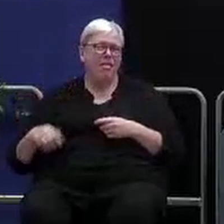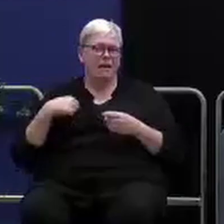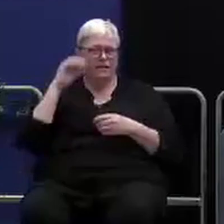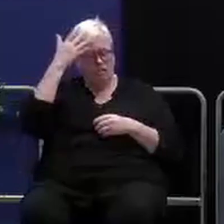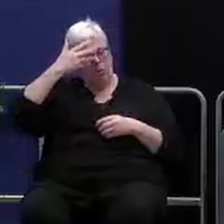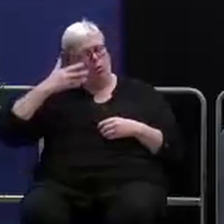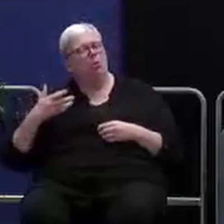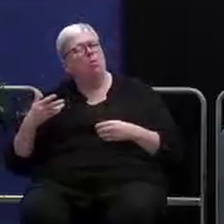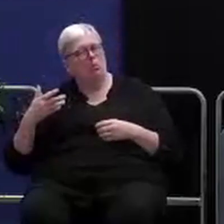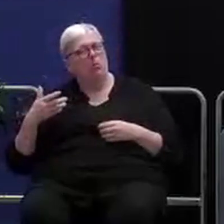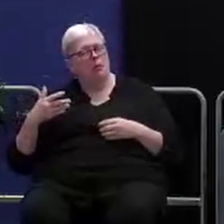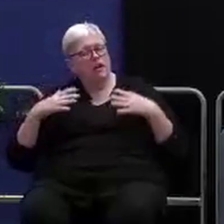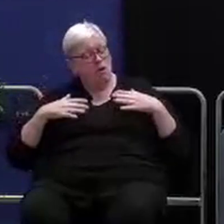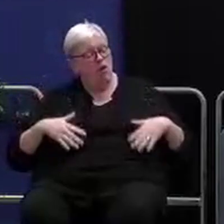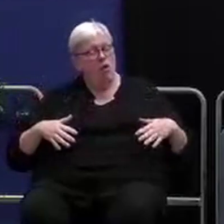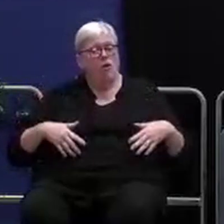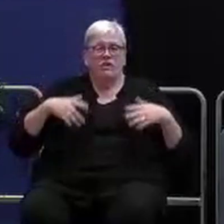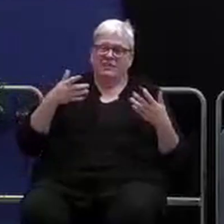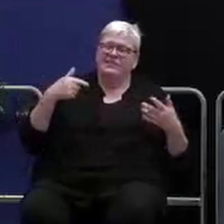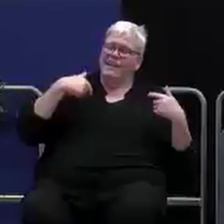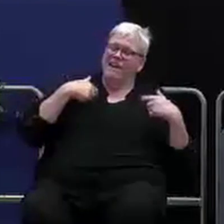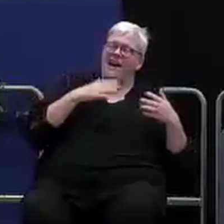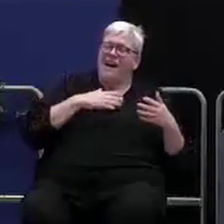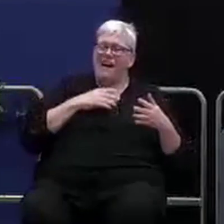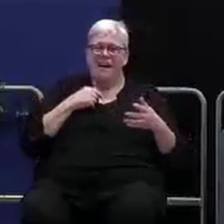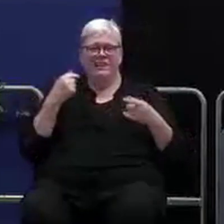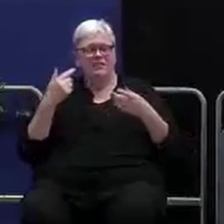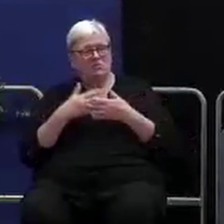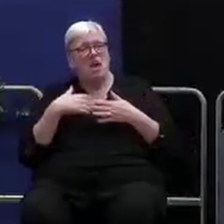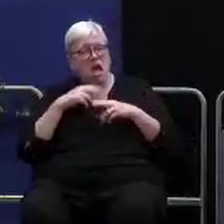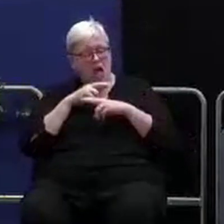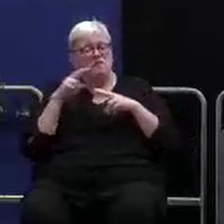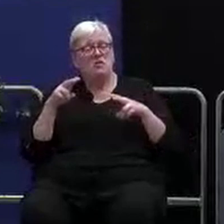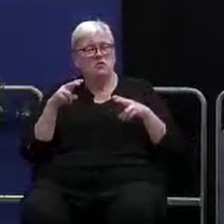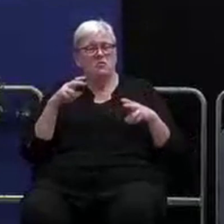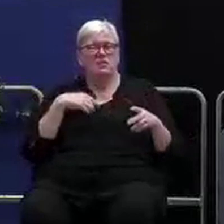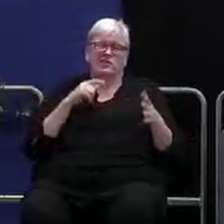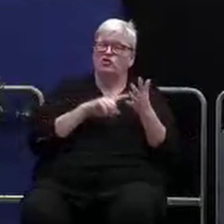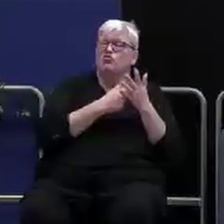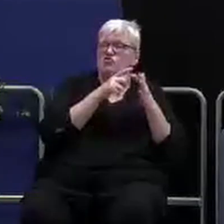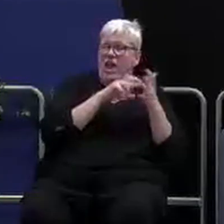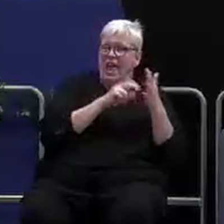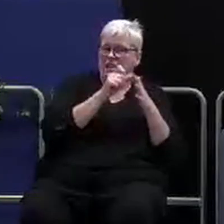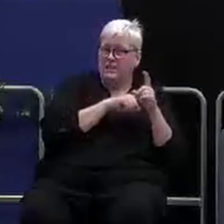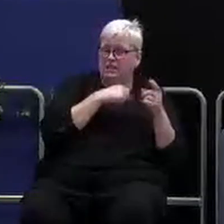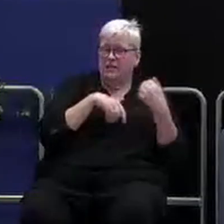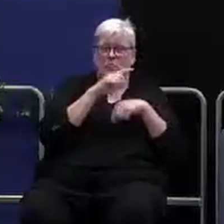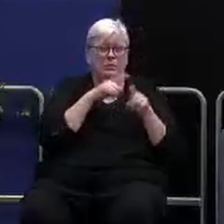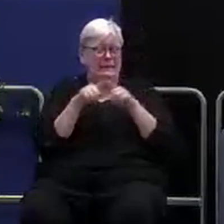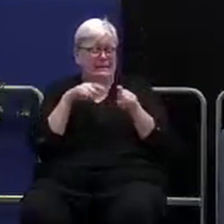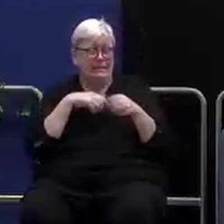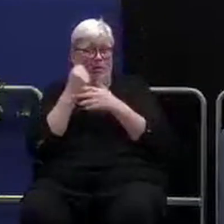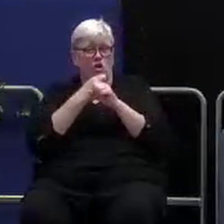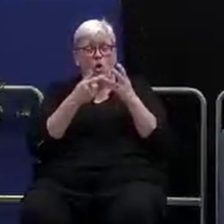face, and clothes that, in my amateur but enthusiastic opinion, walked the trendy side of goth, as if such a thing